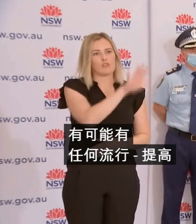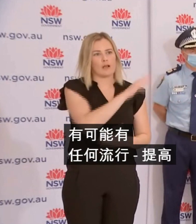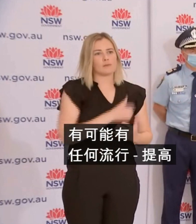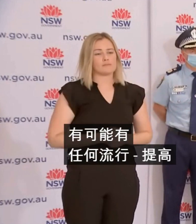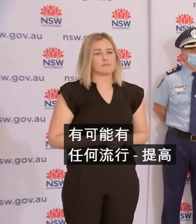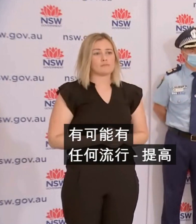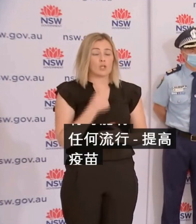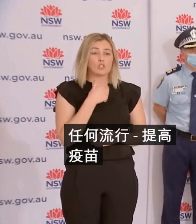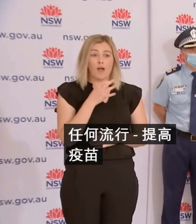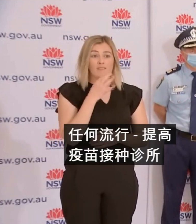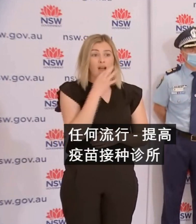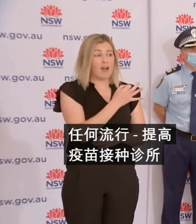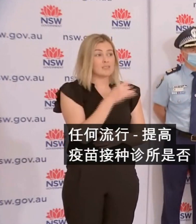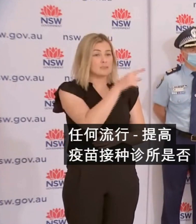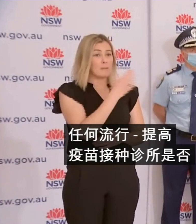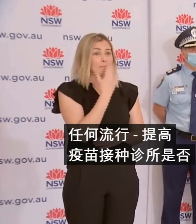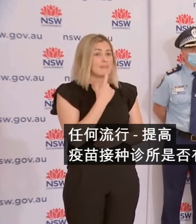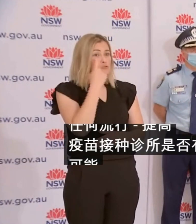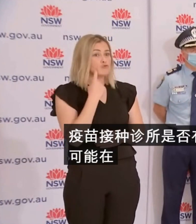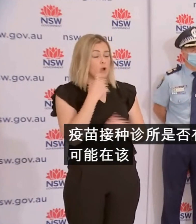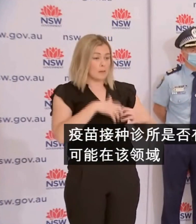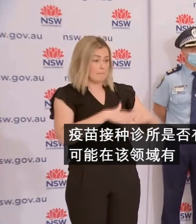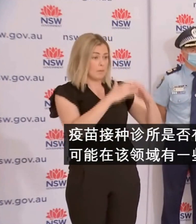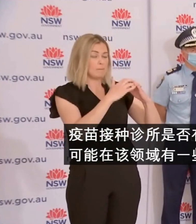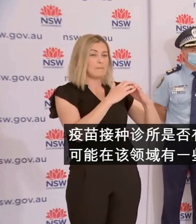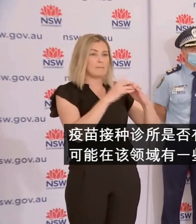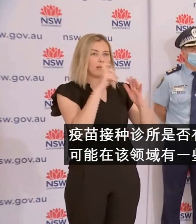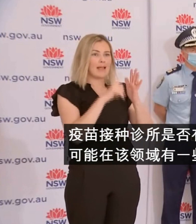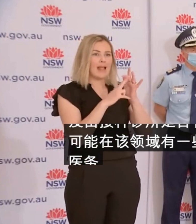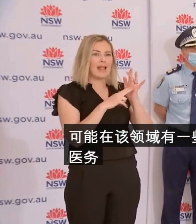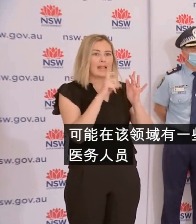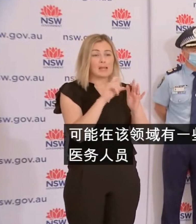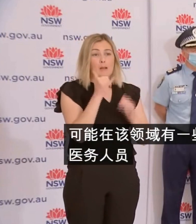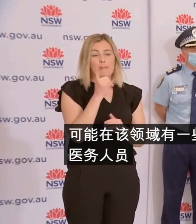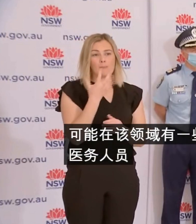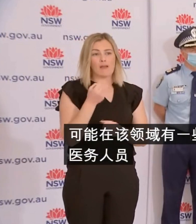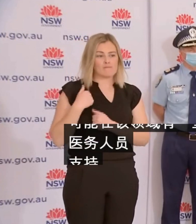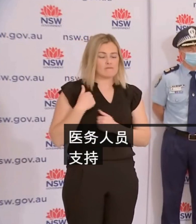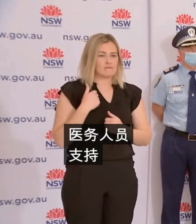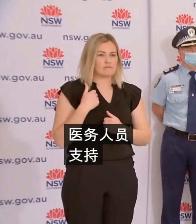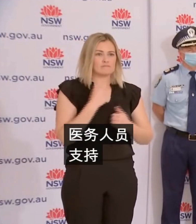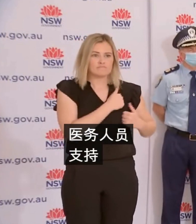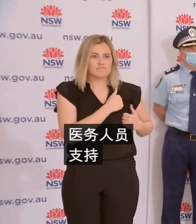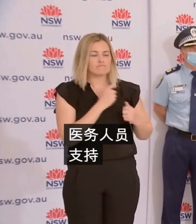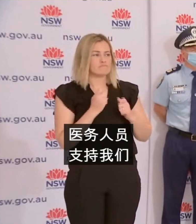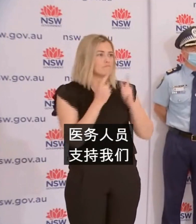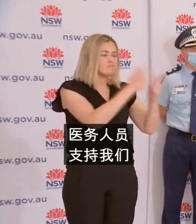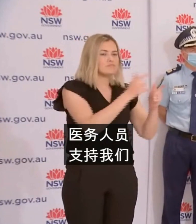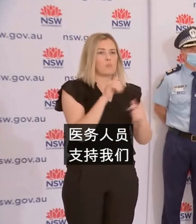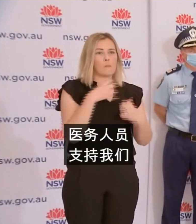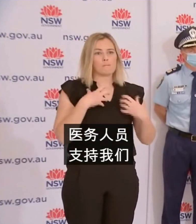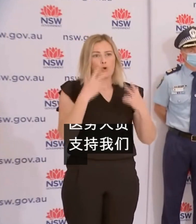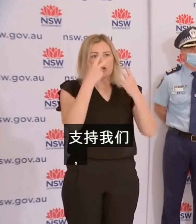pop-up vaccination clinics, whether it's possible to have some ADF staff, medical staff, support us in that